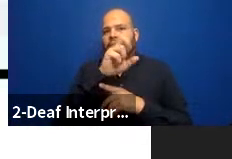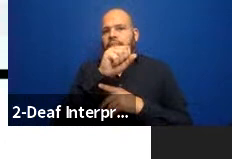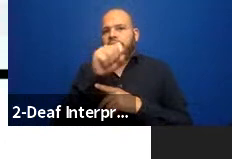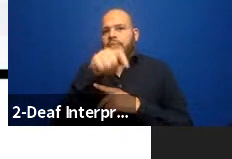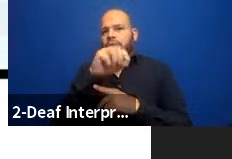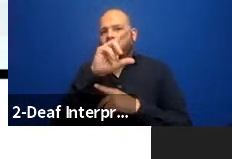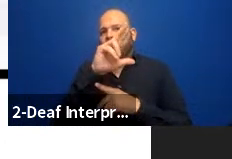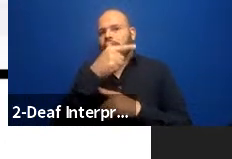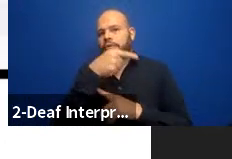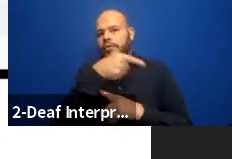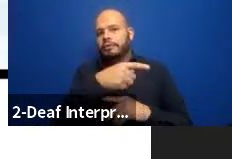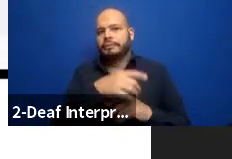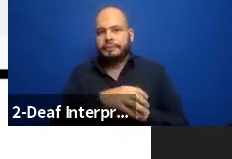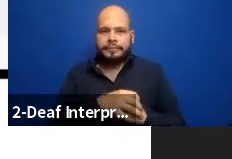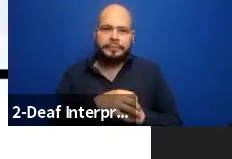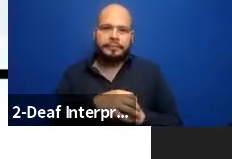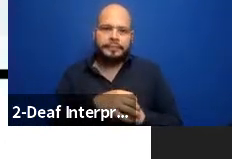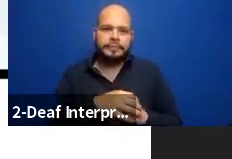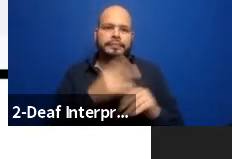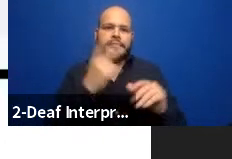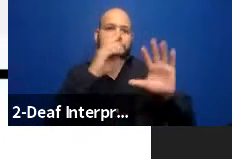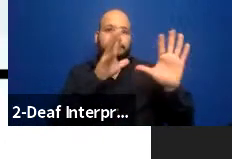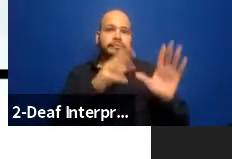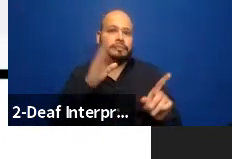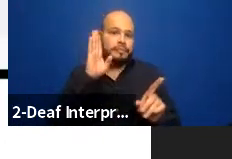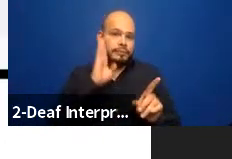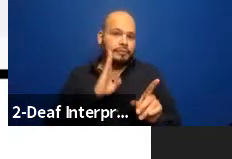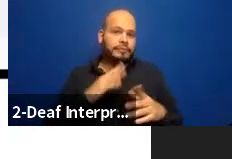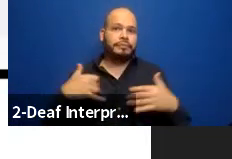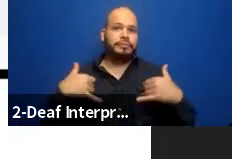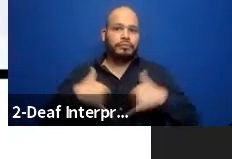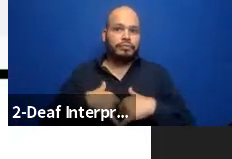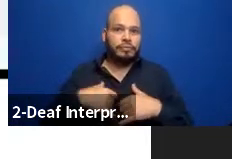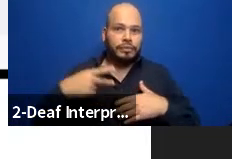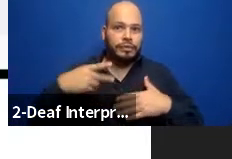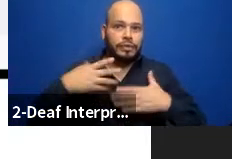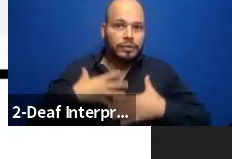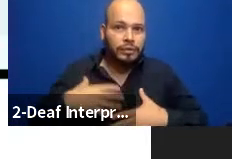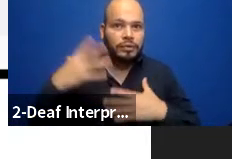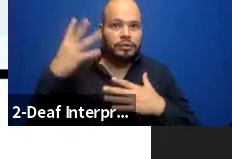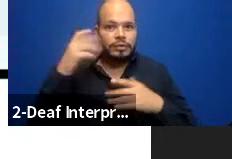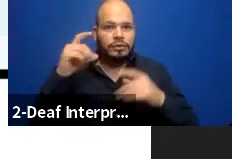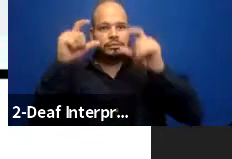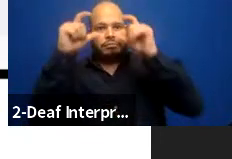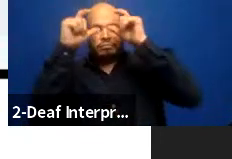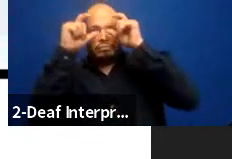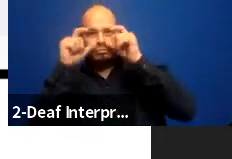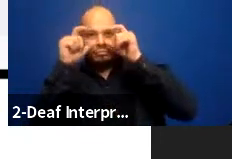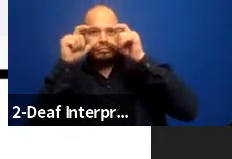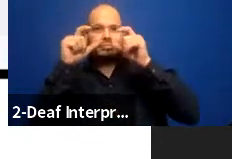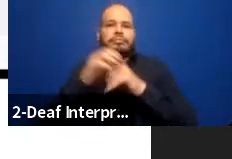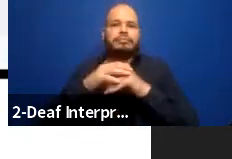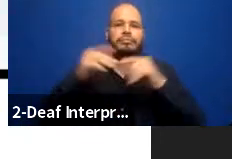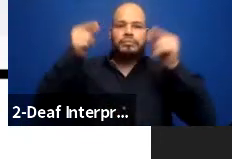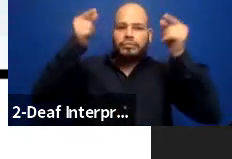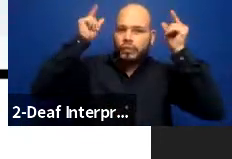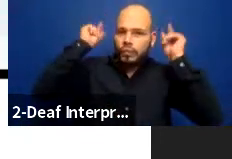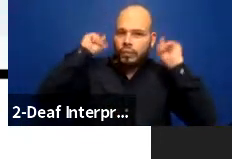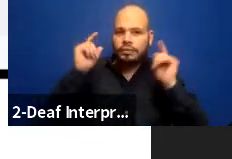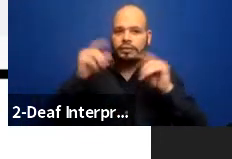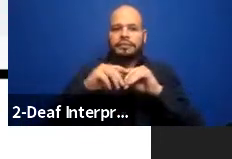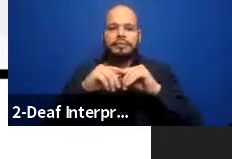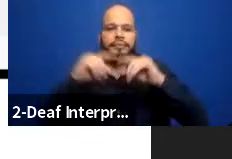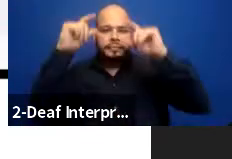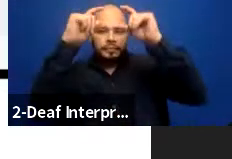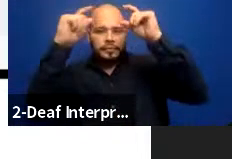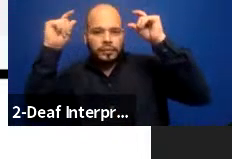sunglasses, magenta sweater, blue pants, and a prosthetic limb who is gardening. A young person